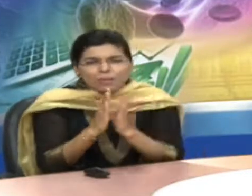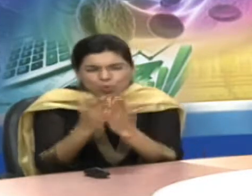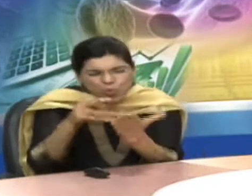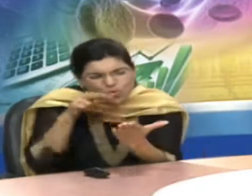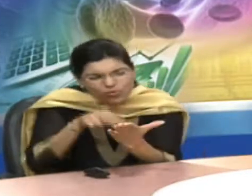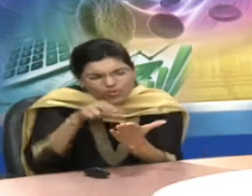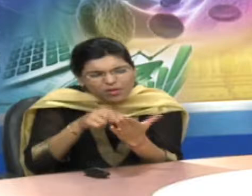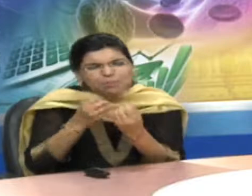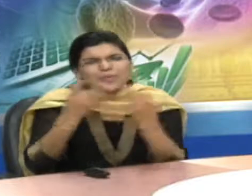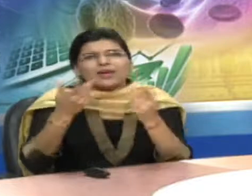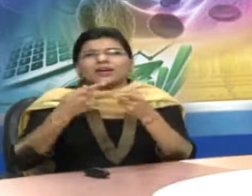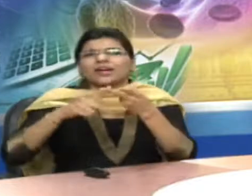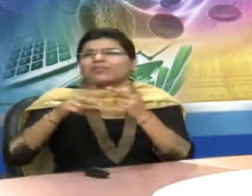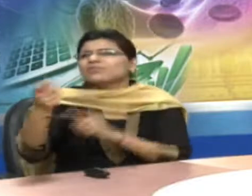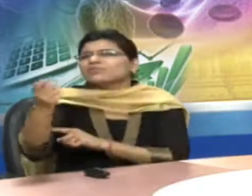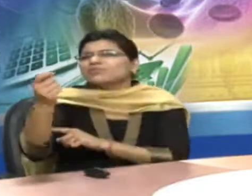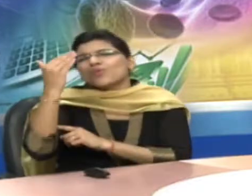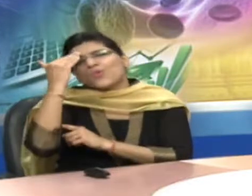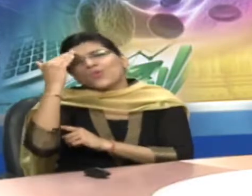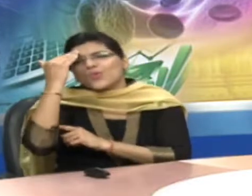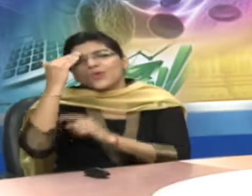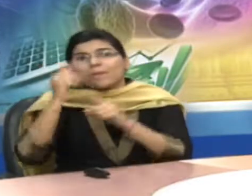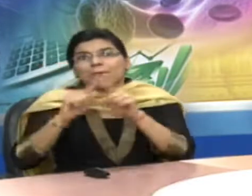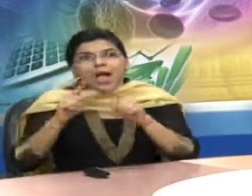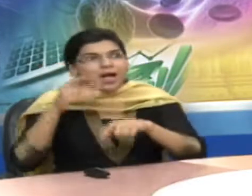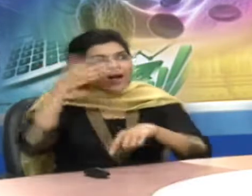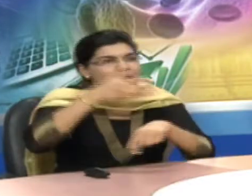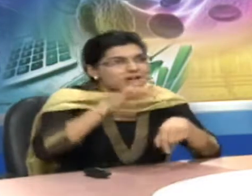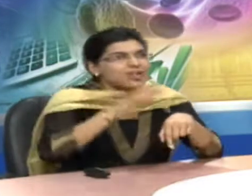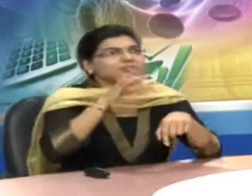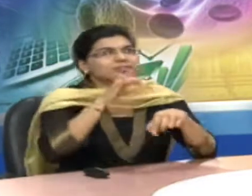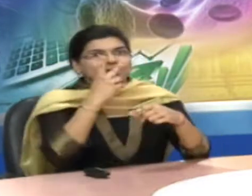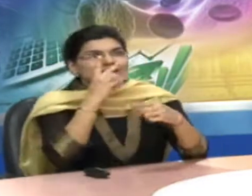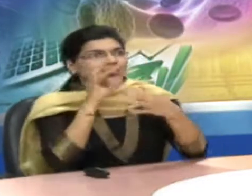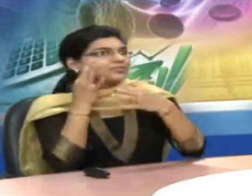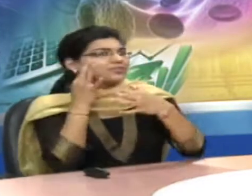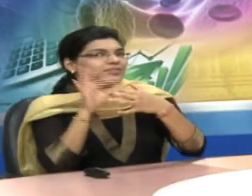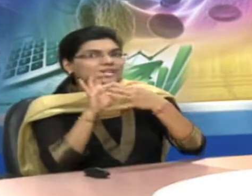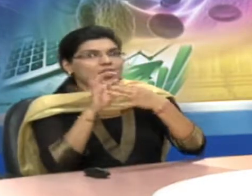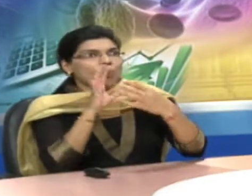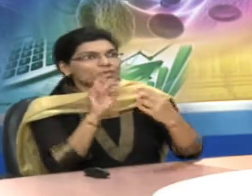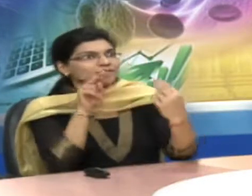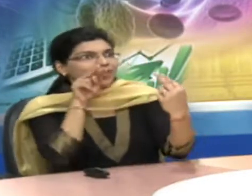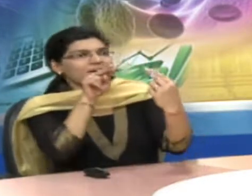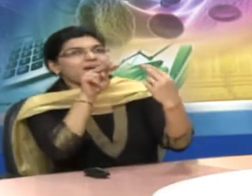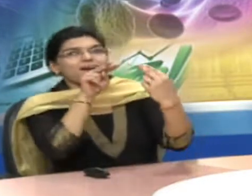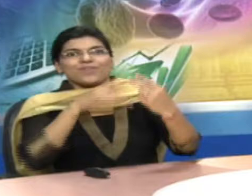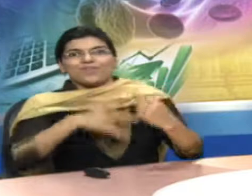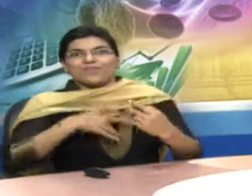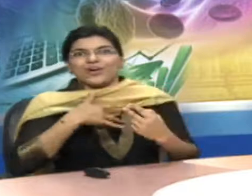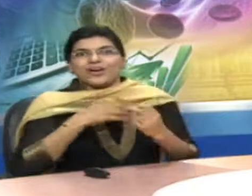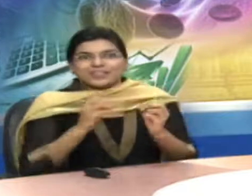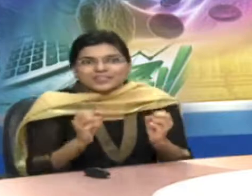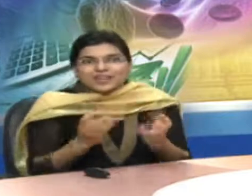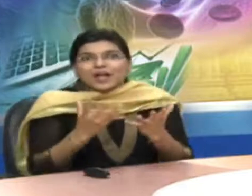that's a different experience altogether. Watching all of them in a TV and watching